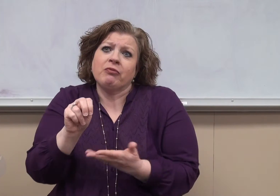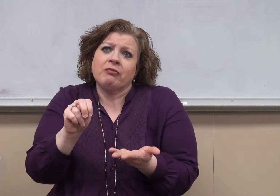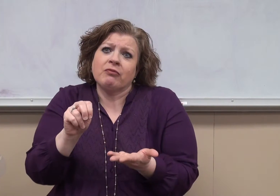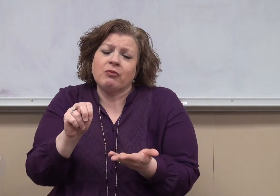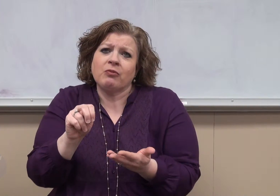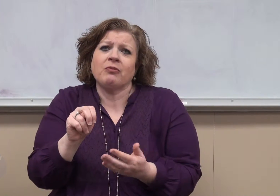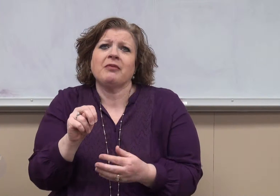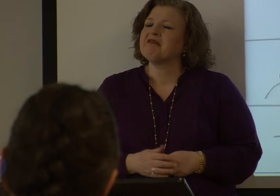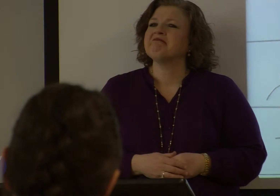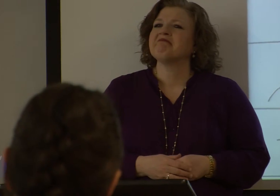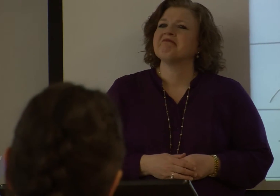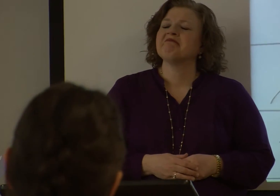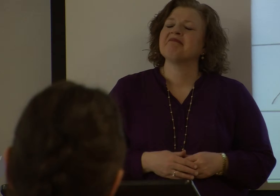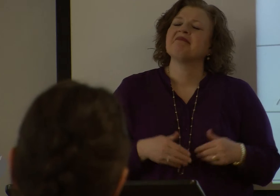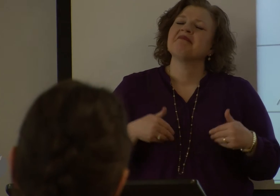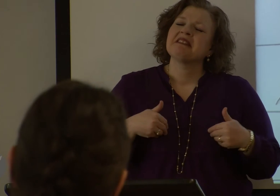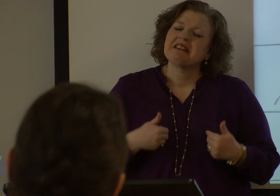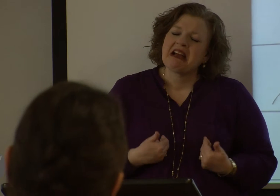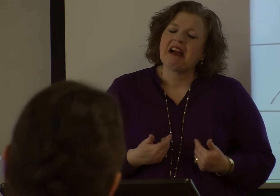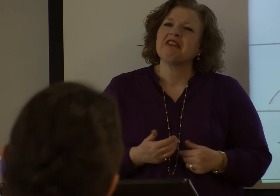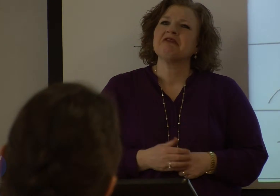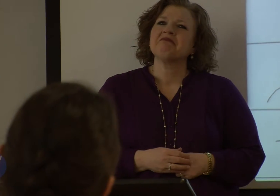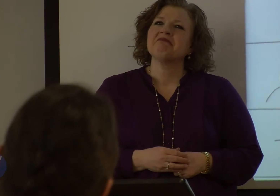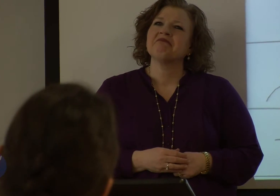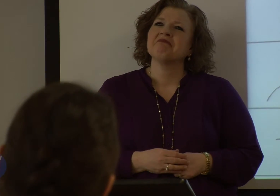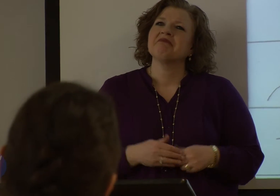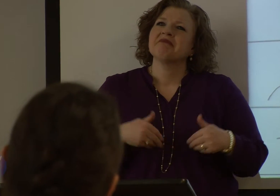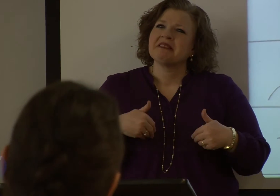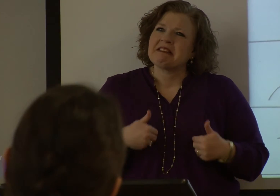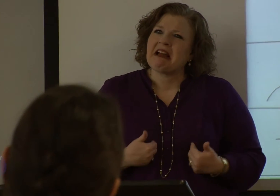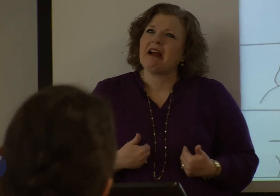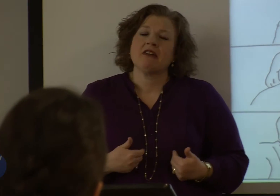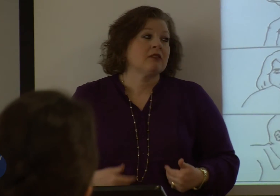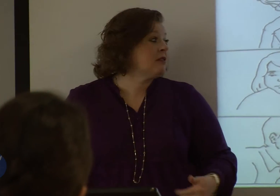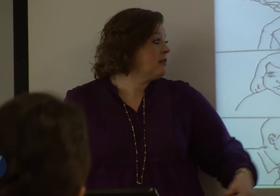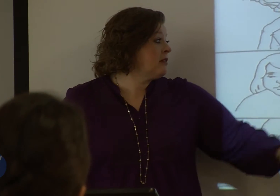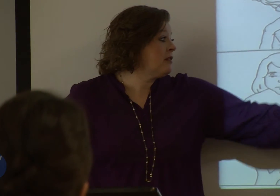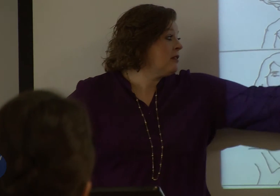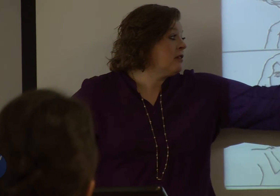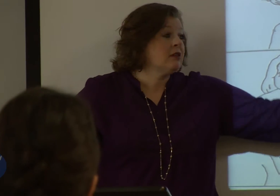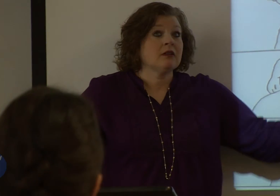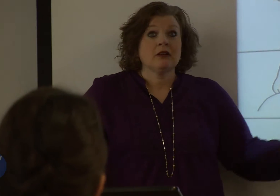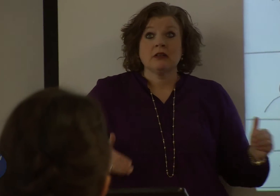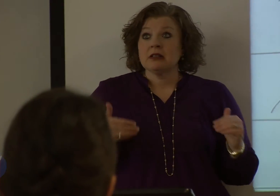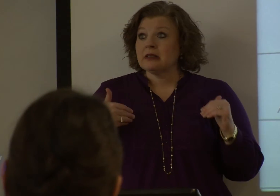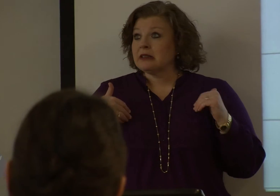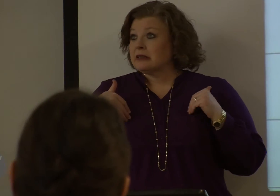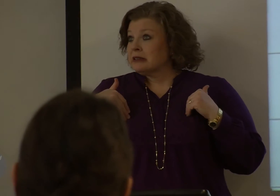own. First, when they get into my class, they're all scared because I'm